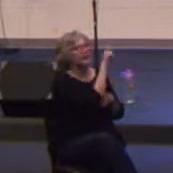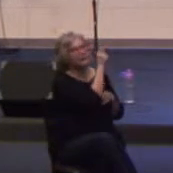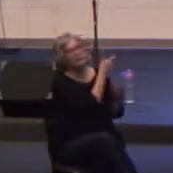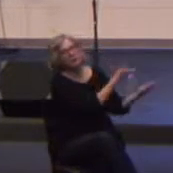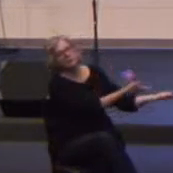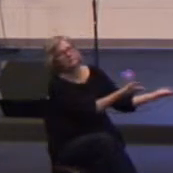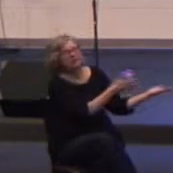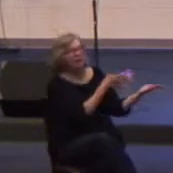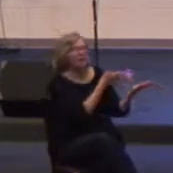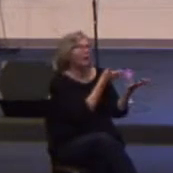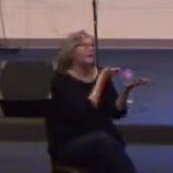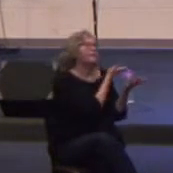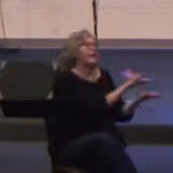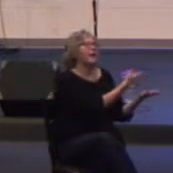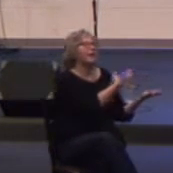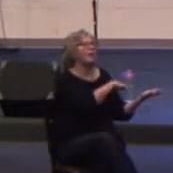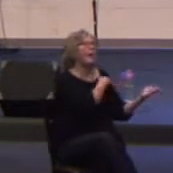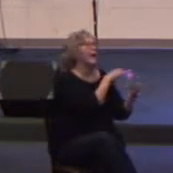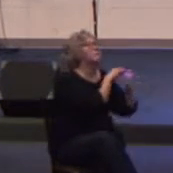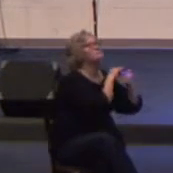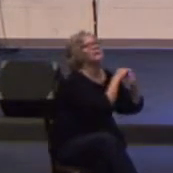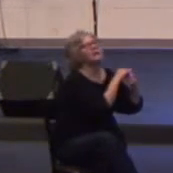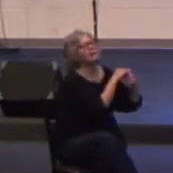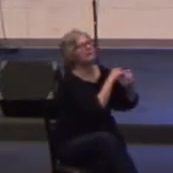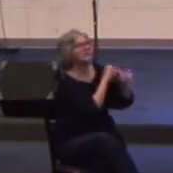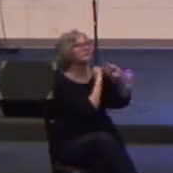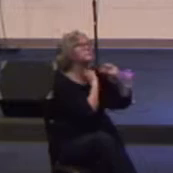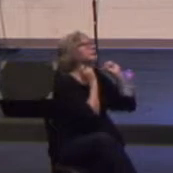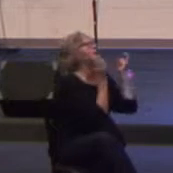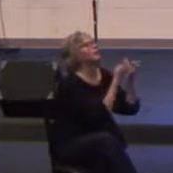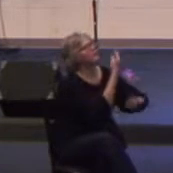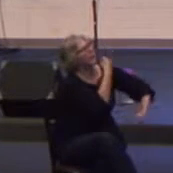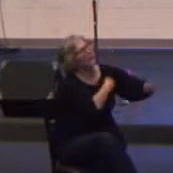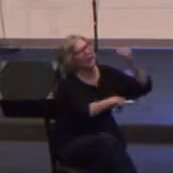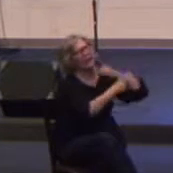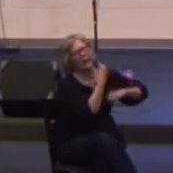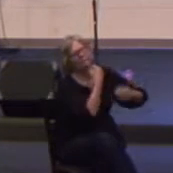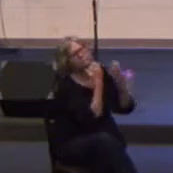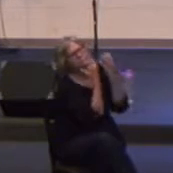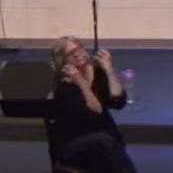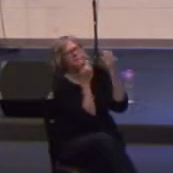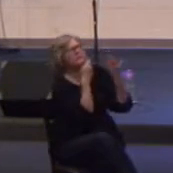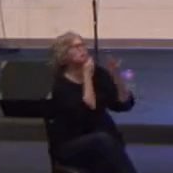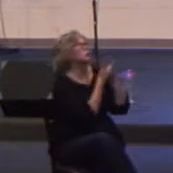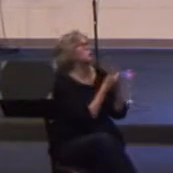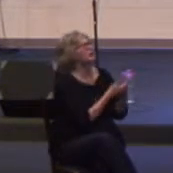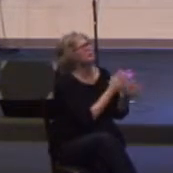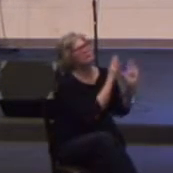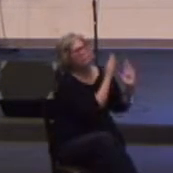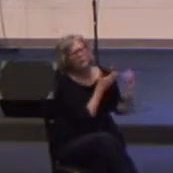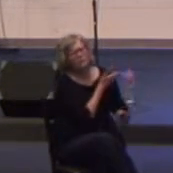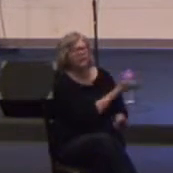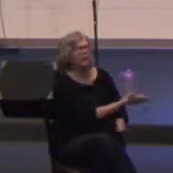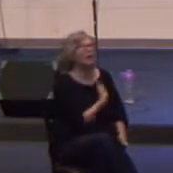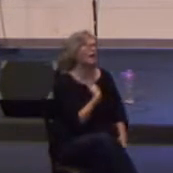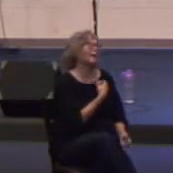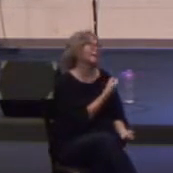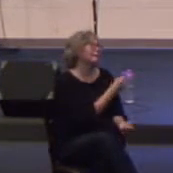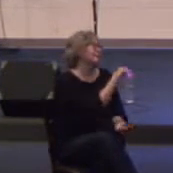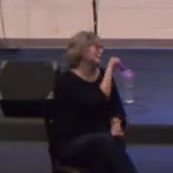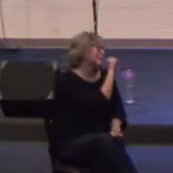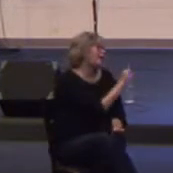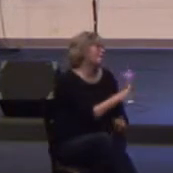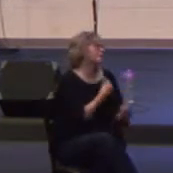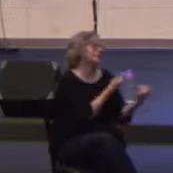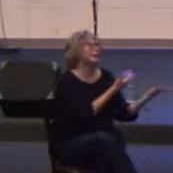sat around pots of meat and ate all the food we wanted." Oh, the good old days of Egypt. It was wonderful in Egypt. I loved living in